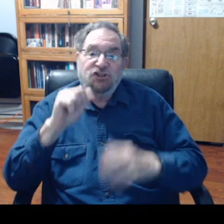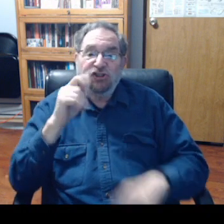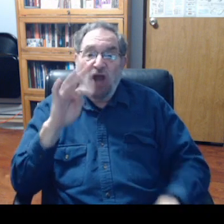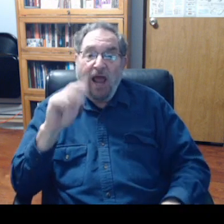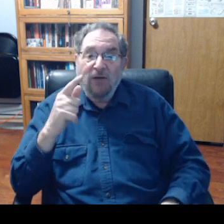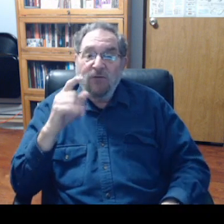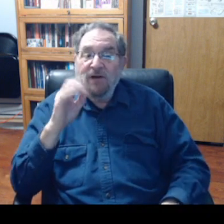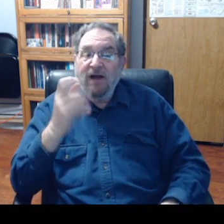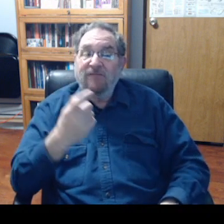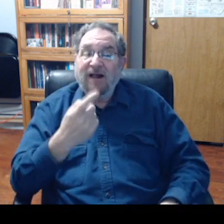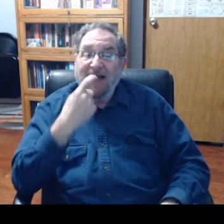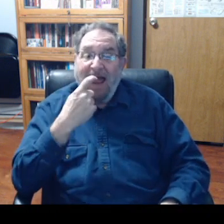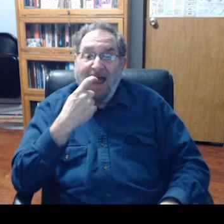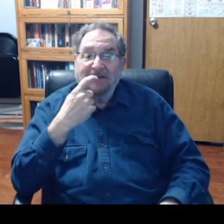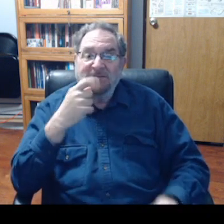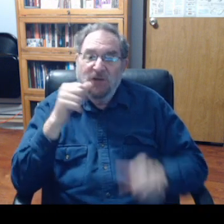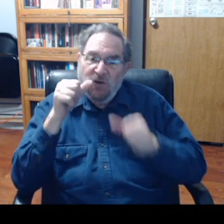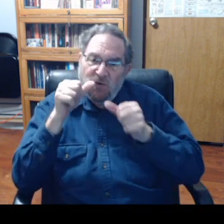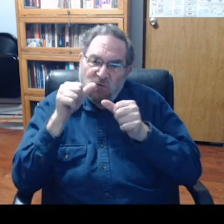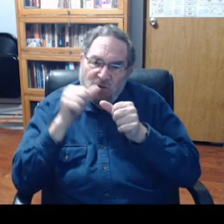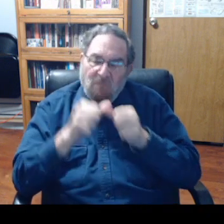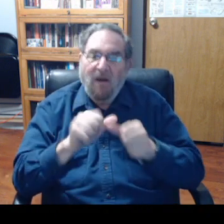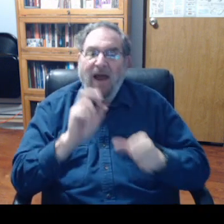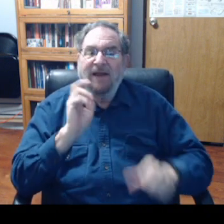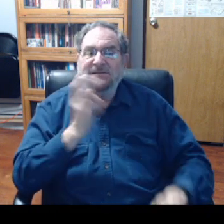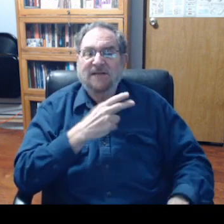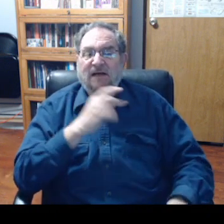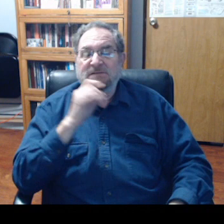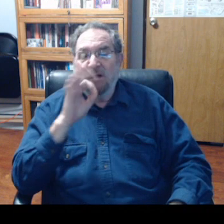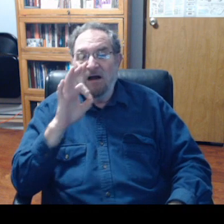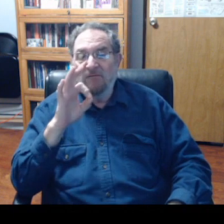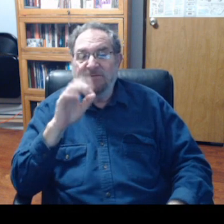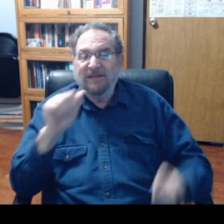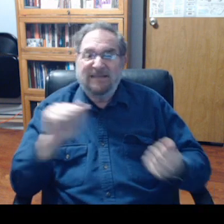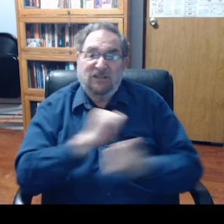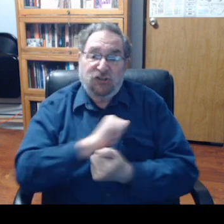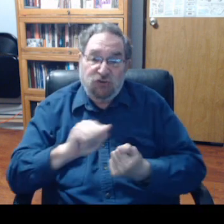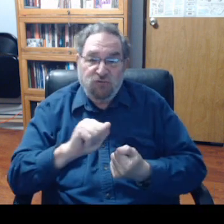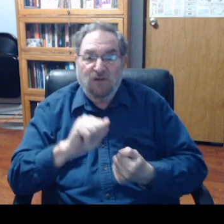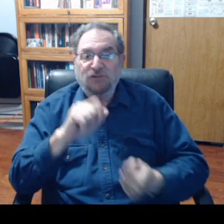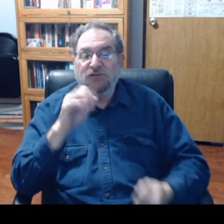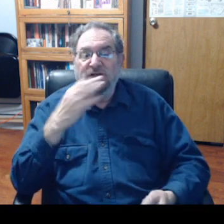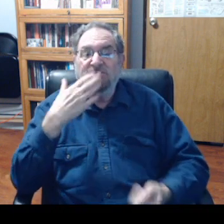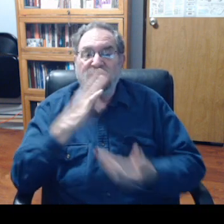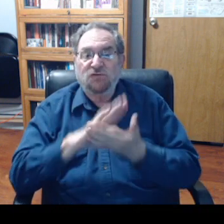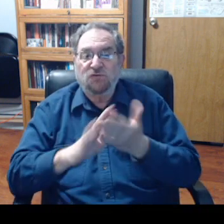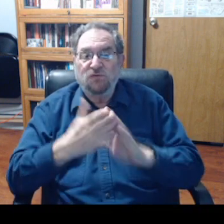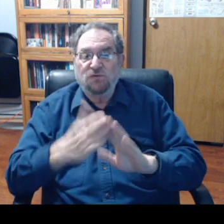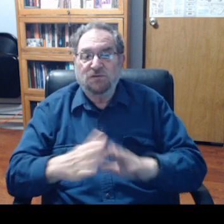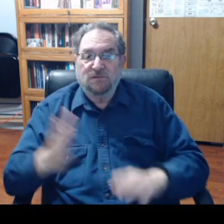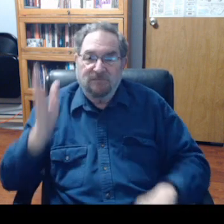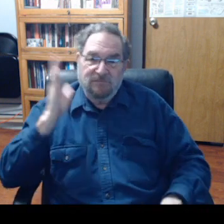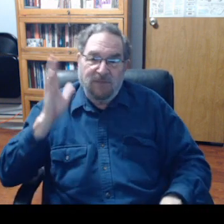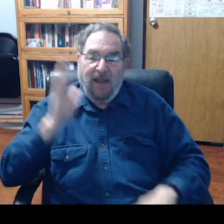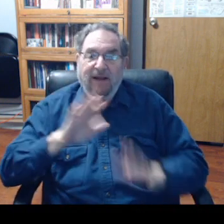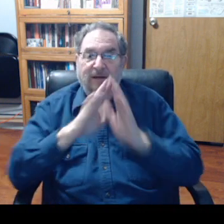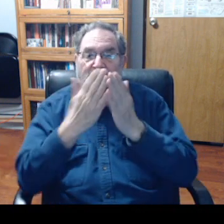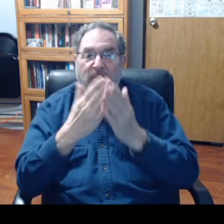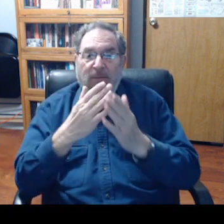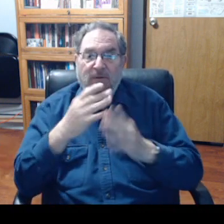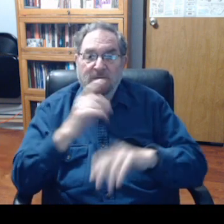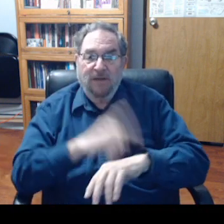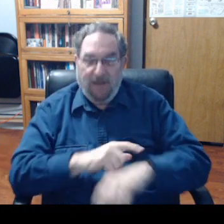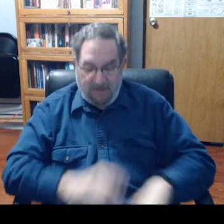The shattering of glass reminds us of the destruction of Jerusalem back